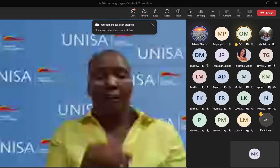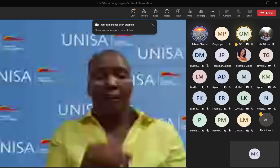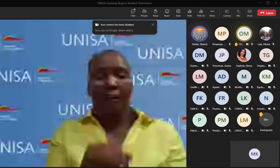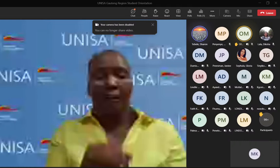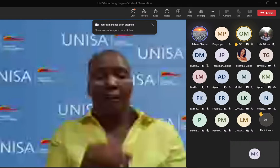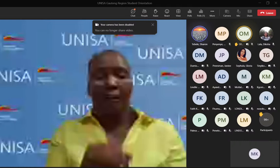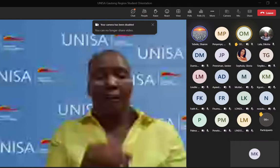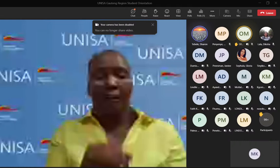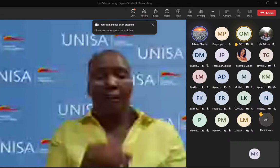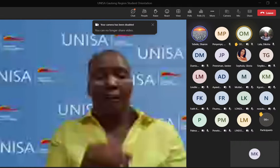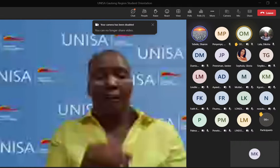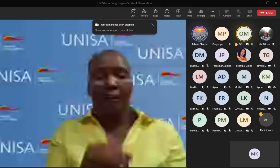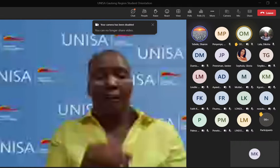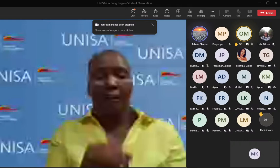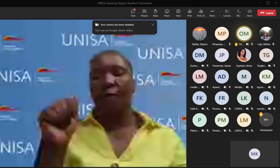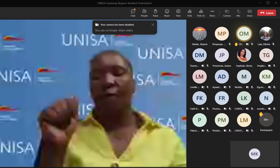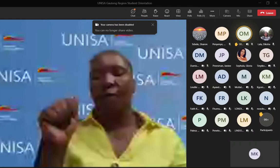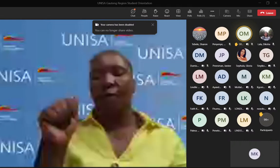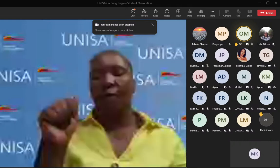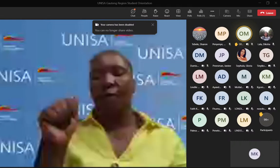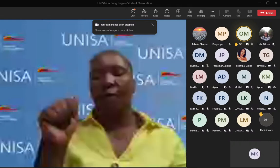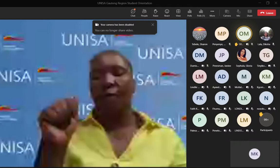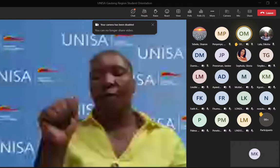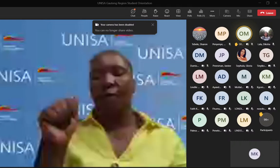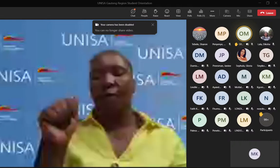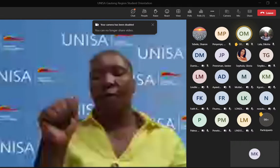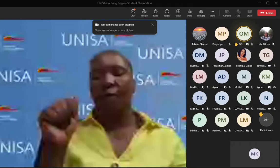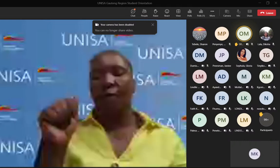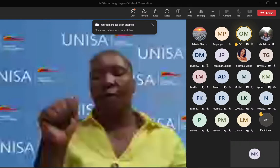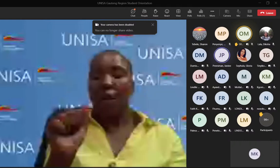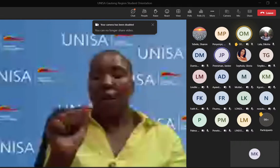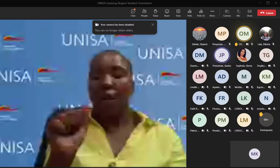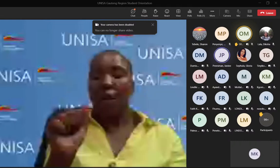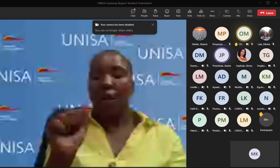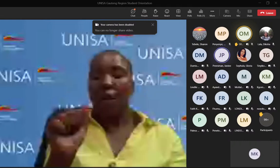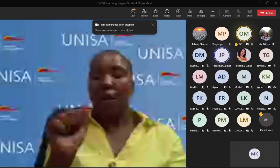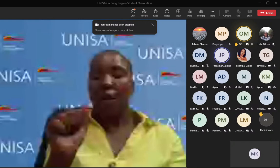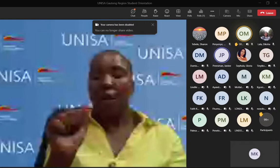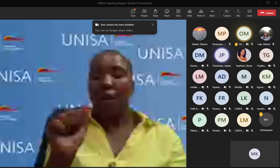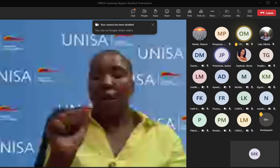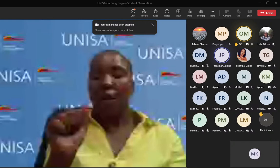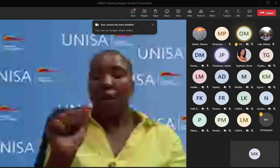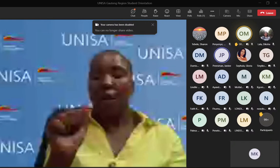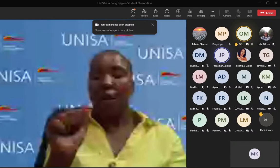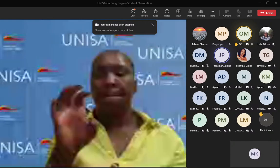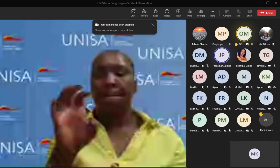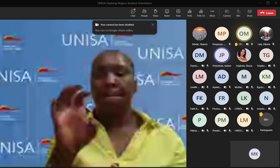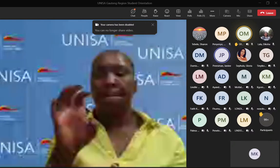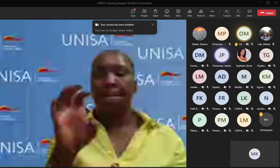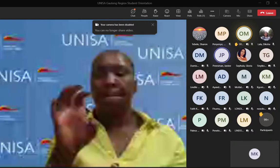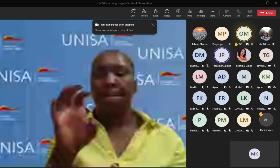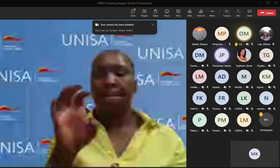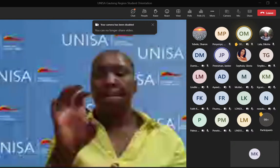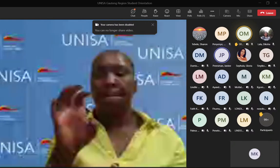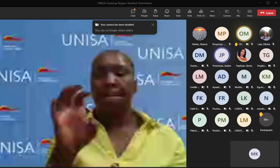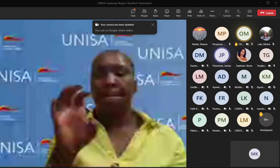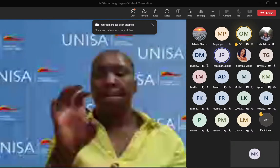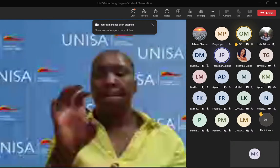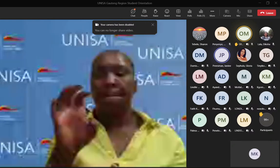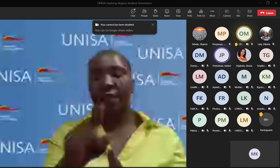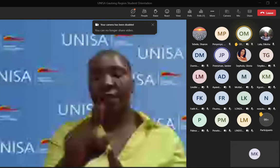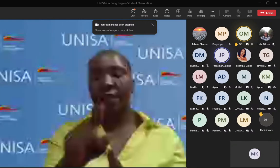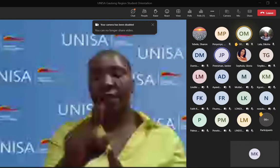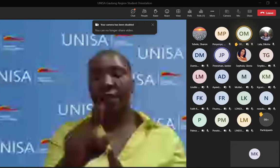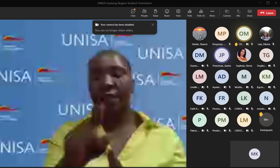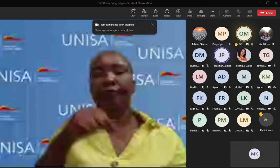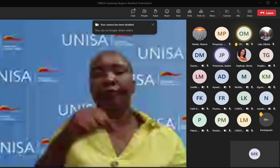on the question yes thank you yo if the student is enrolled for any other tutorial